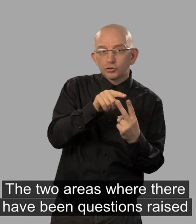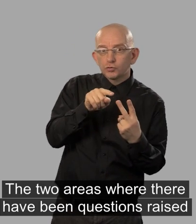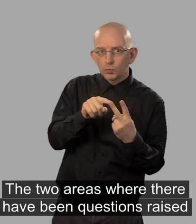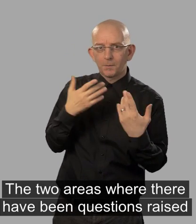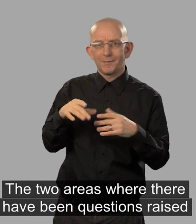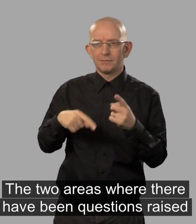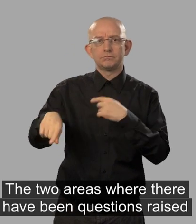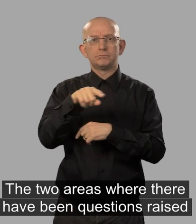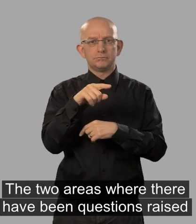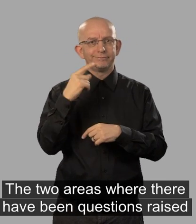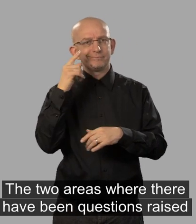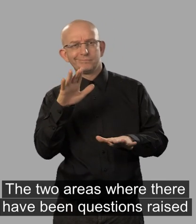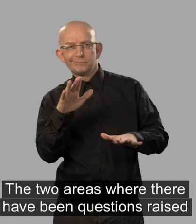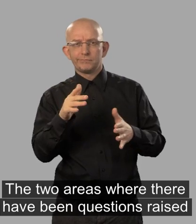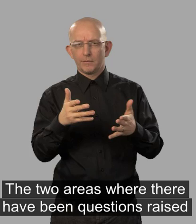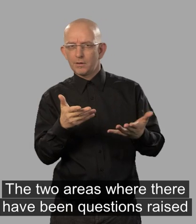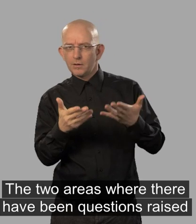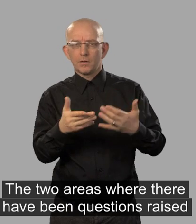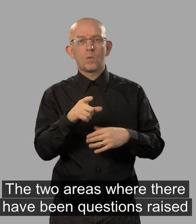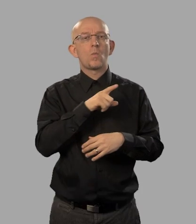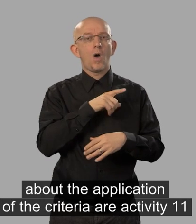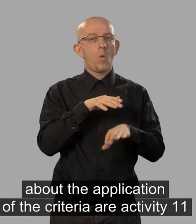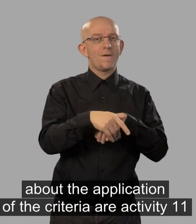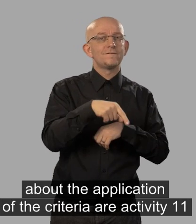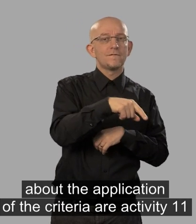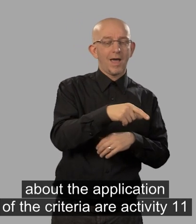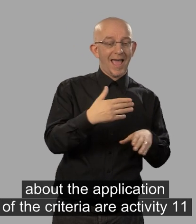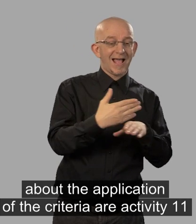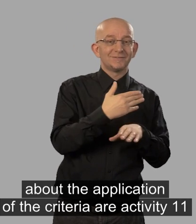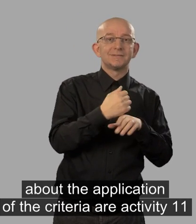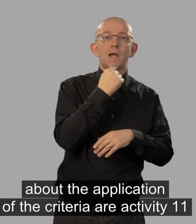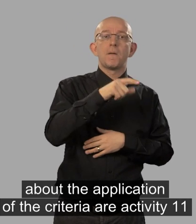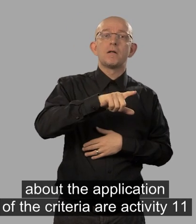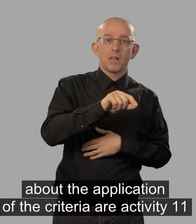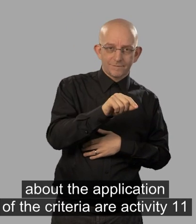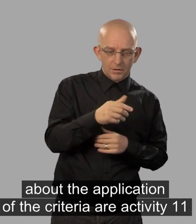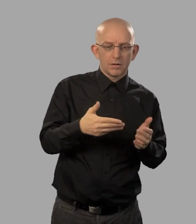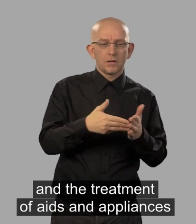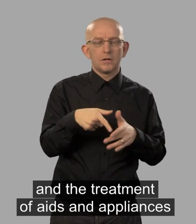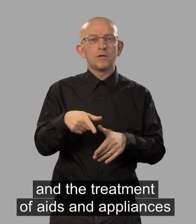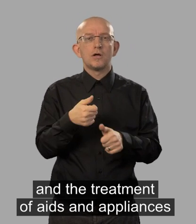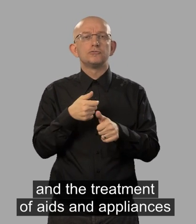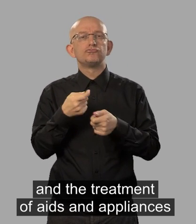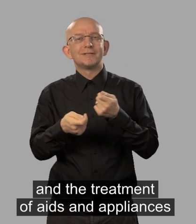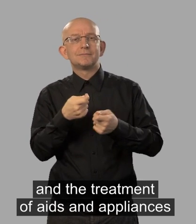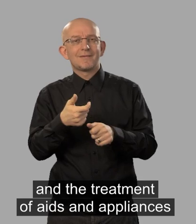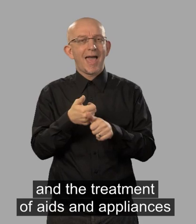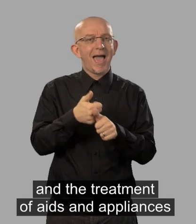The two areas where there have been questions raised about the application of the criteria